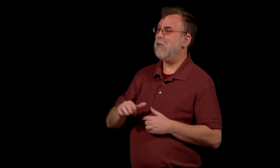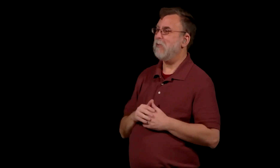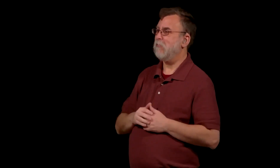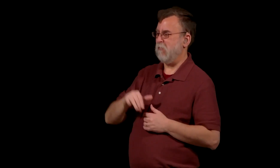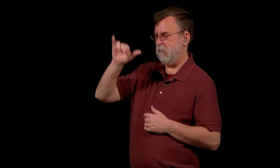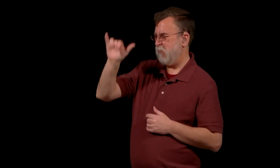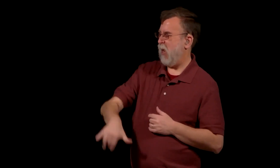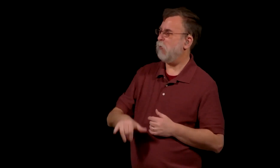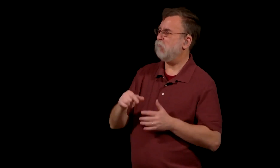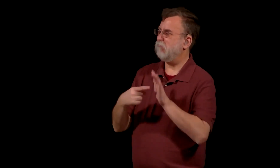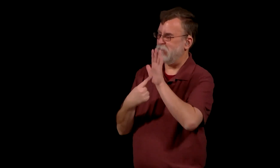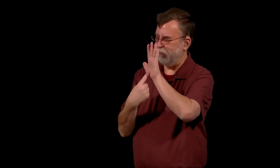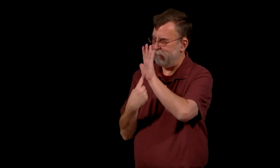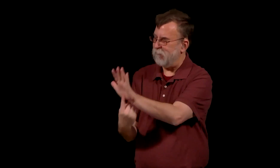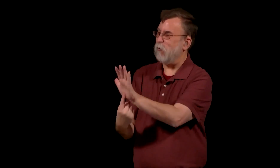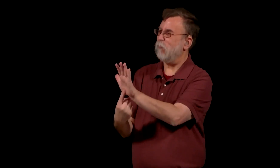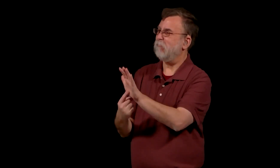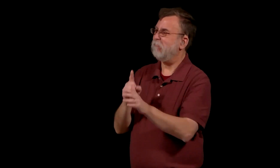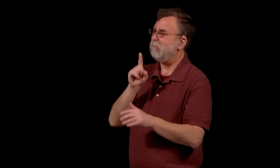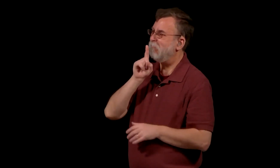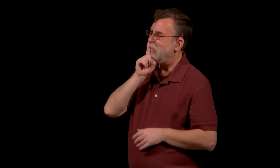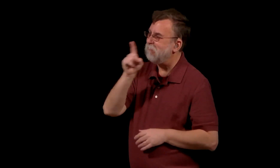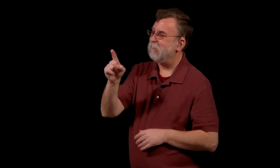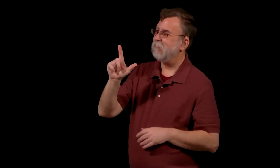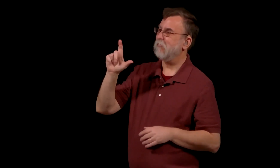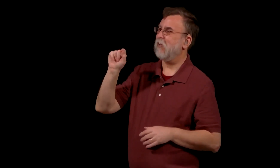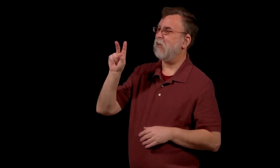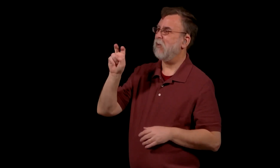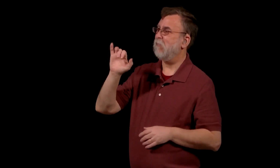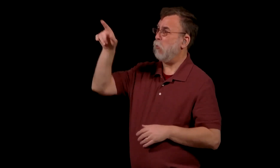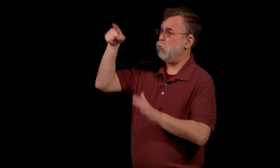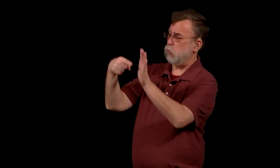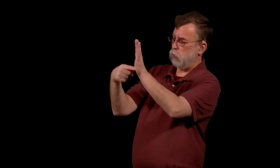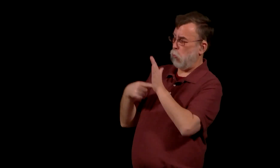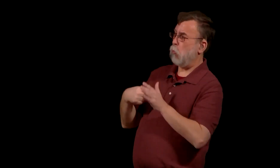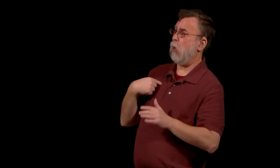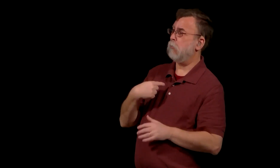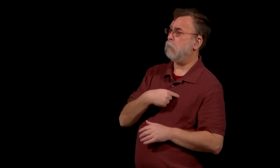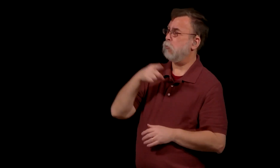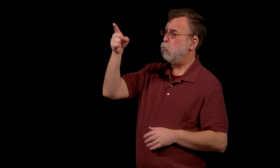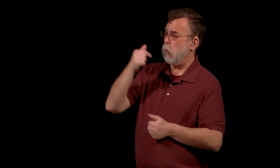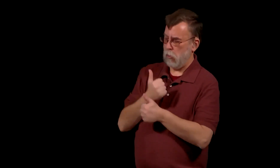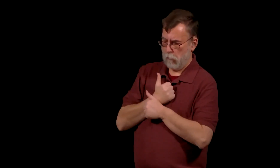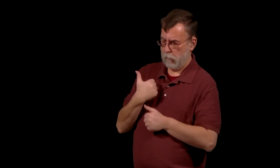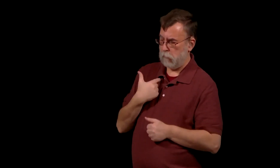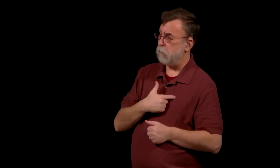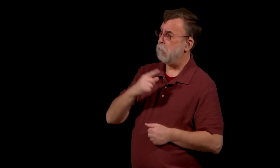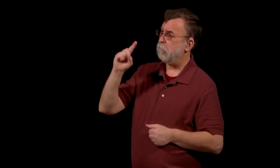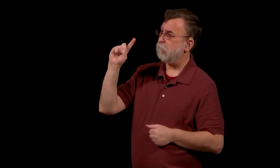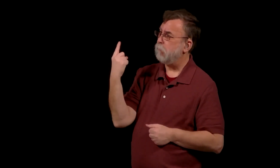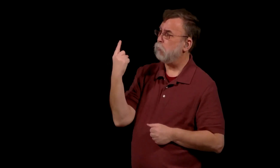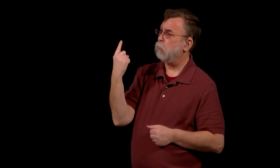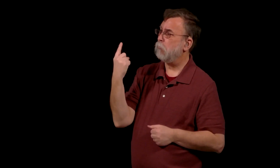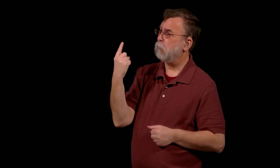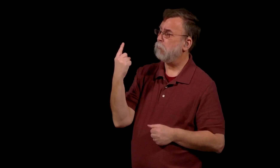and sisters in Christ. And that shows true love. You show us true love